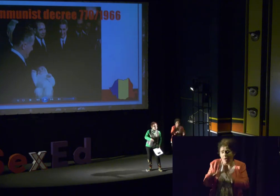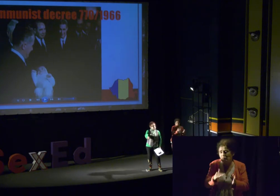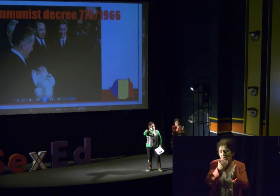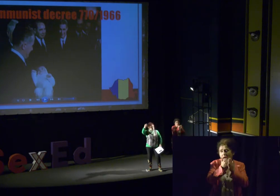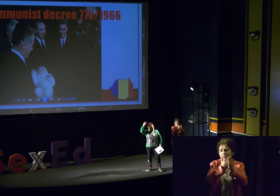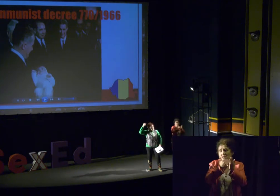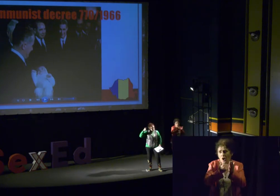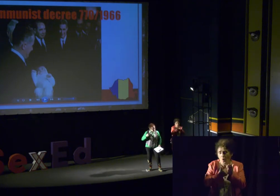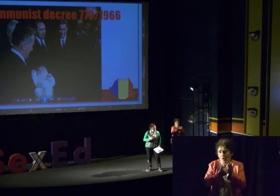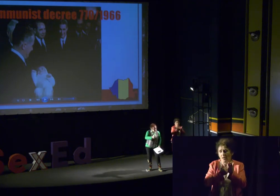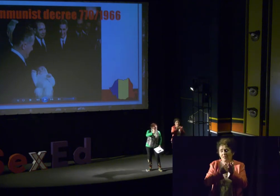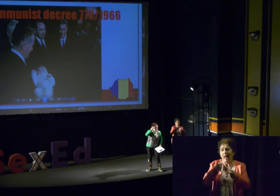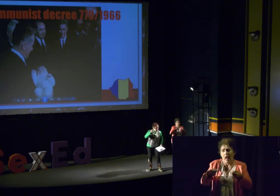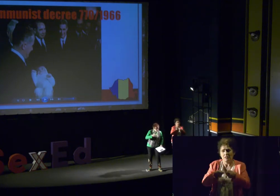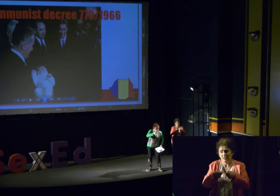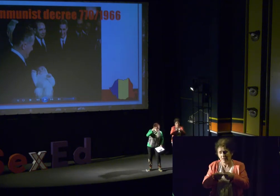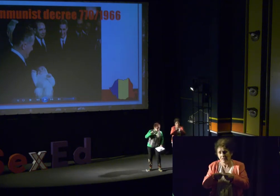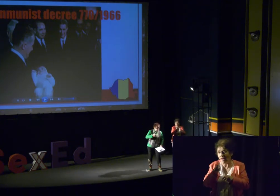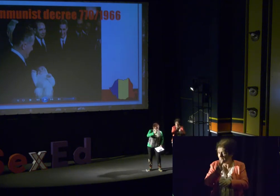beware, because this kind